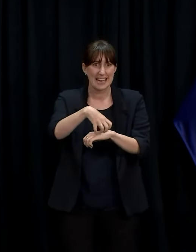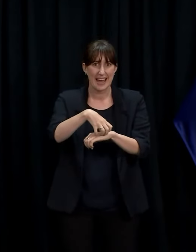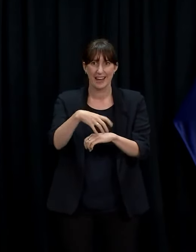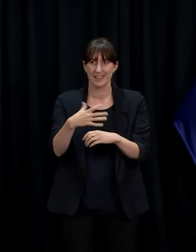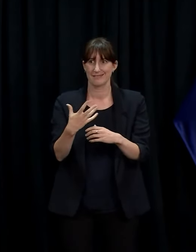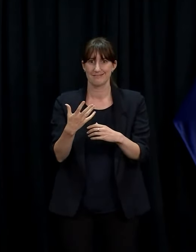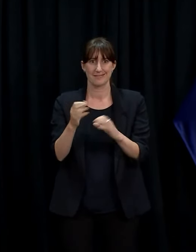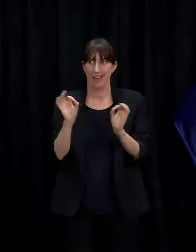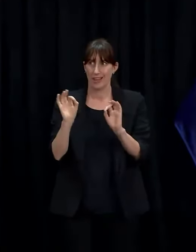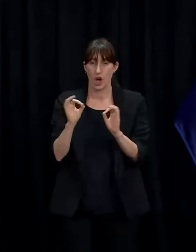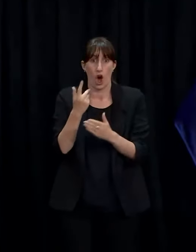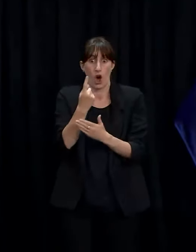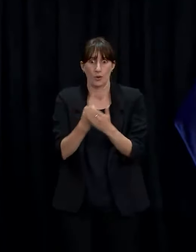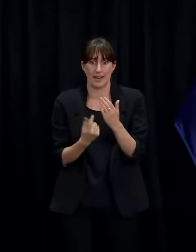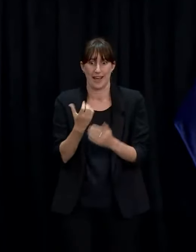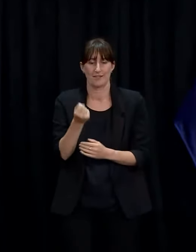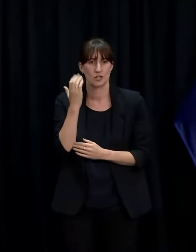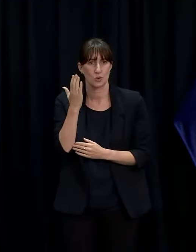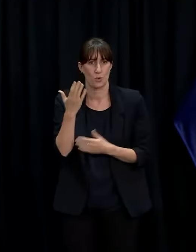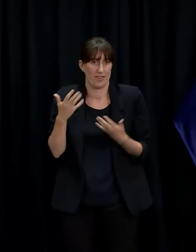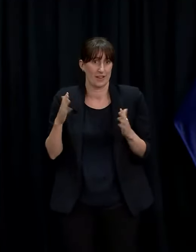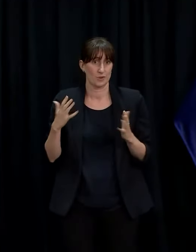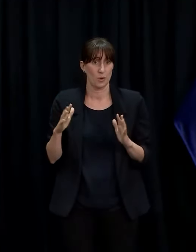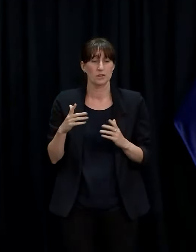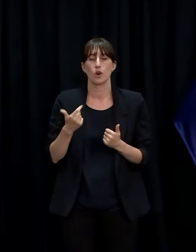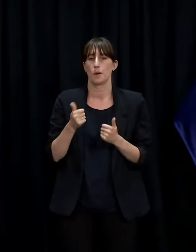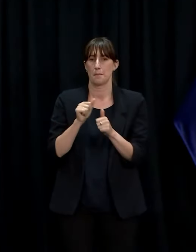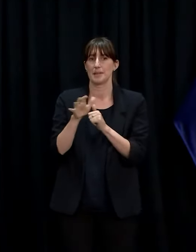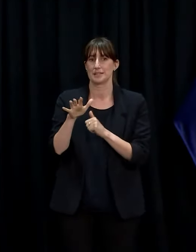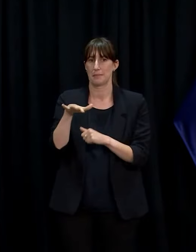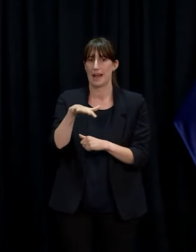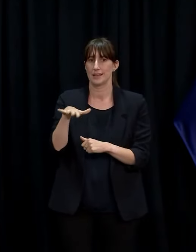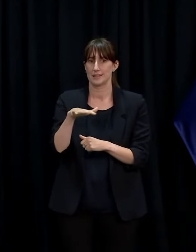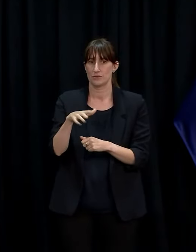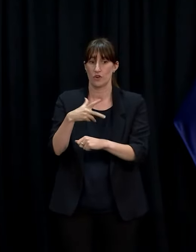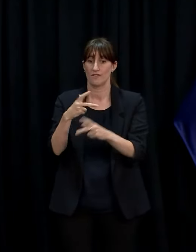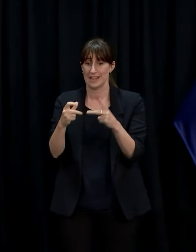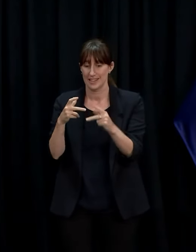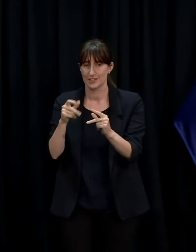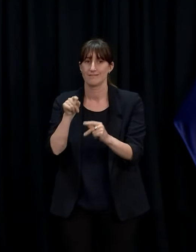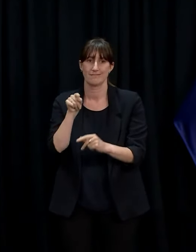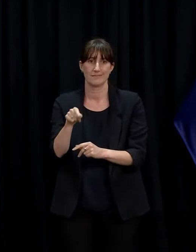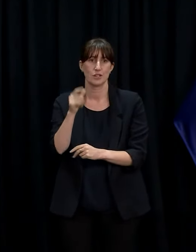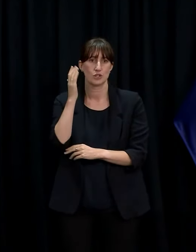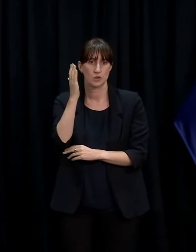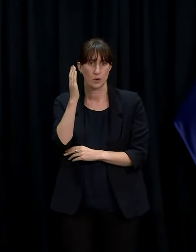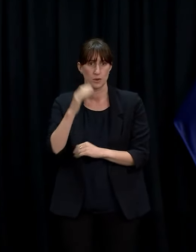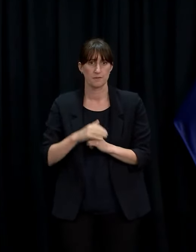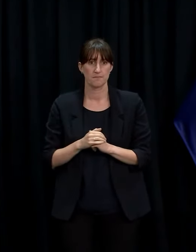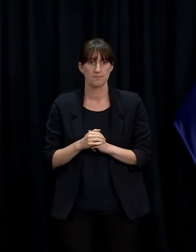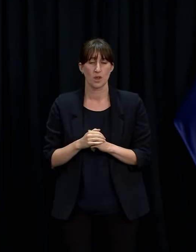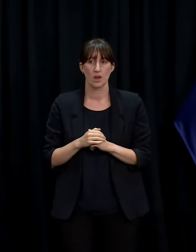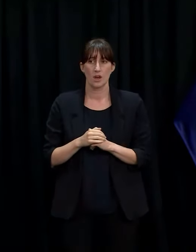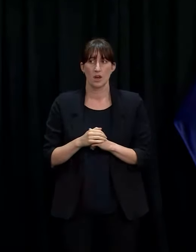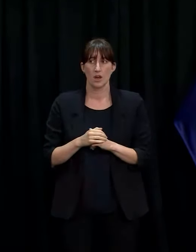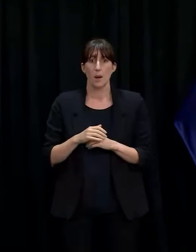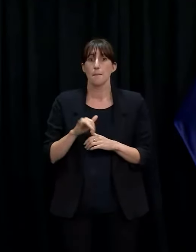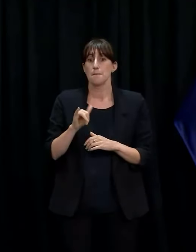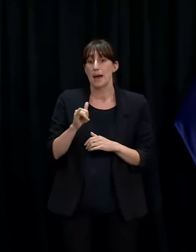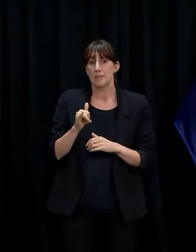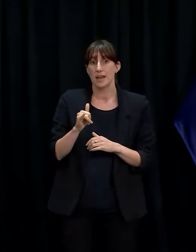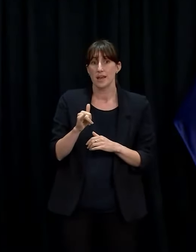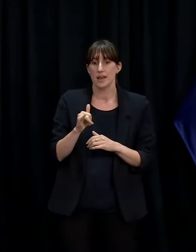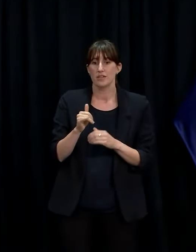our providers working with those schools to identify the best solutions for them. In some cases, it might be that they're using a nearby venue to a school, not the